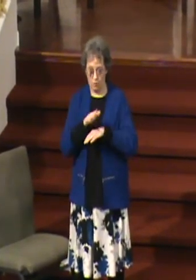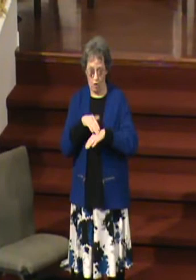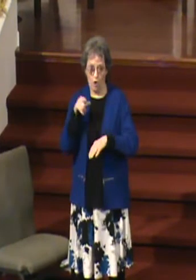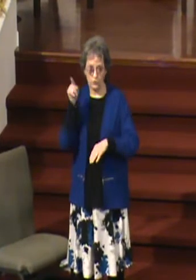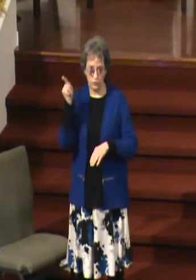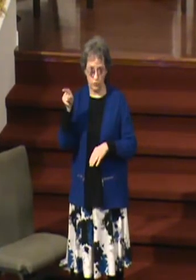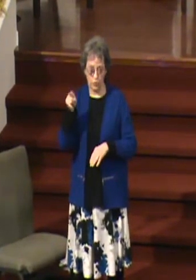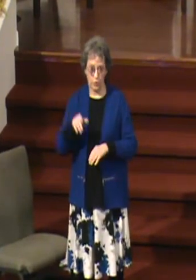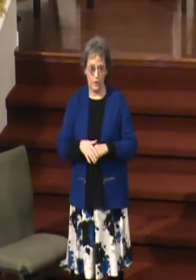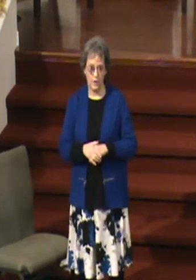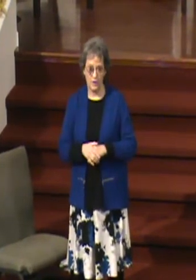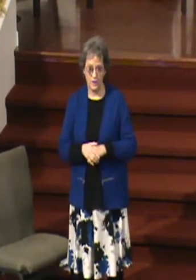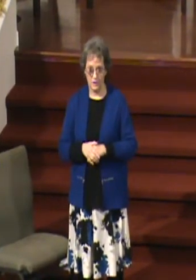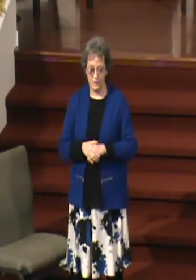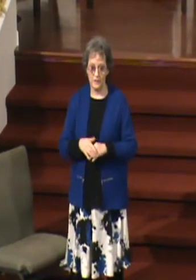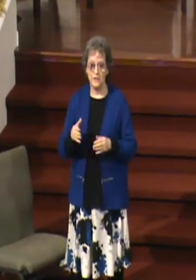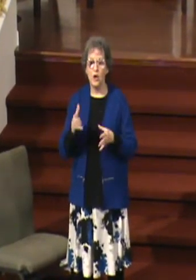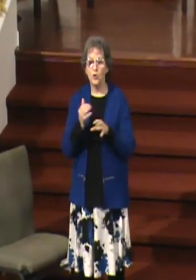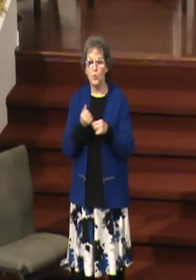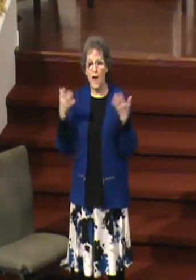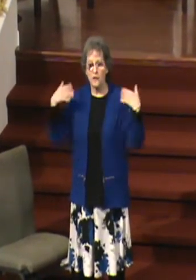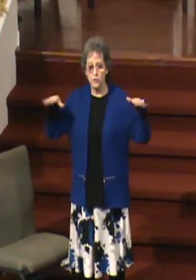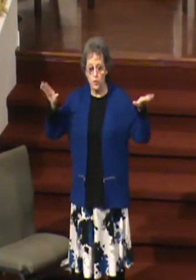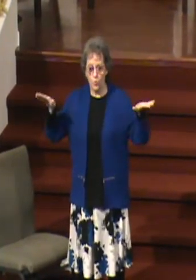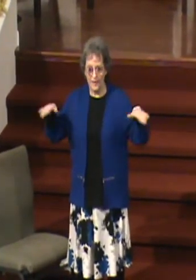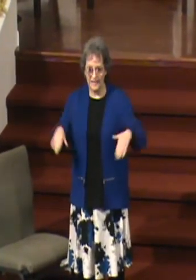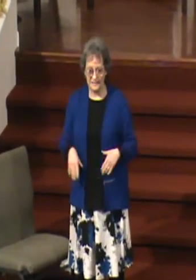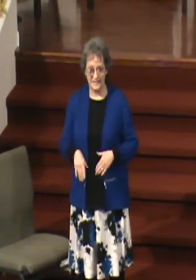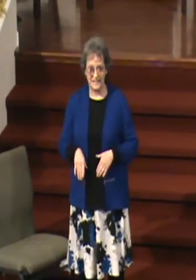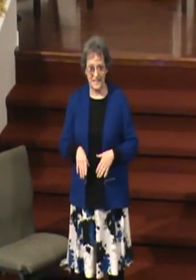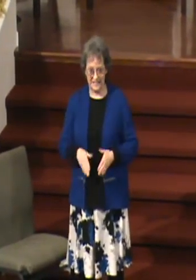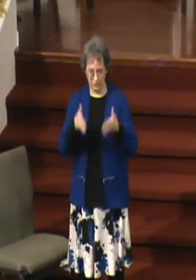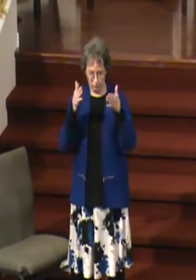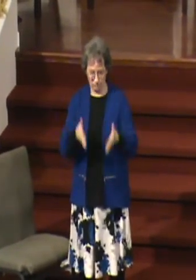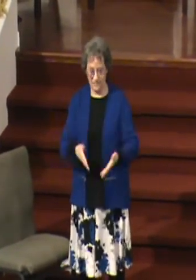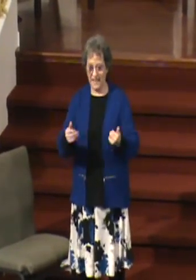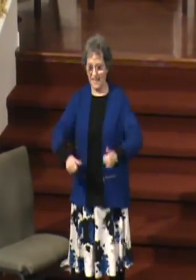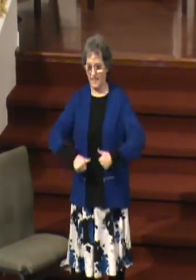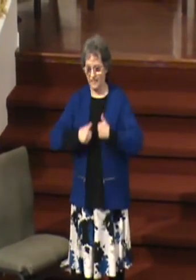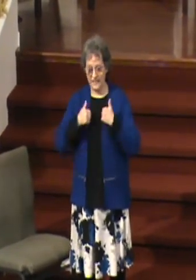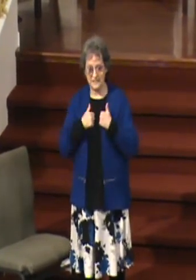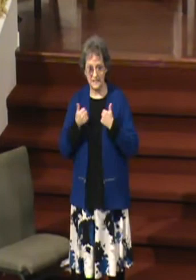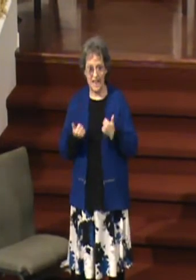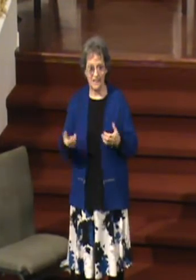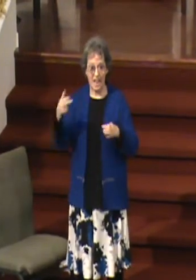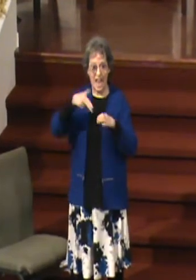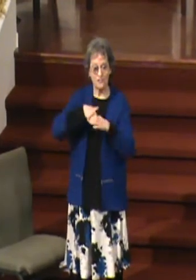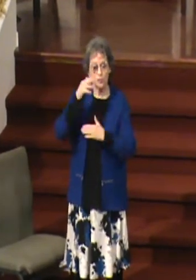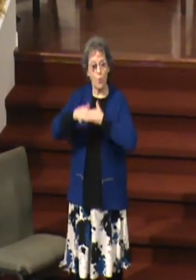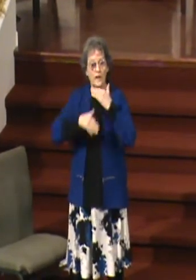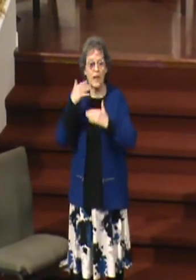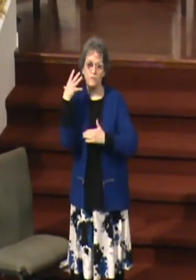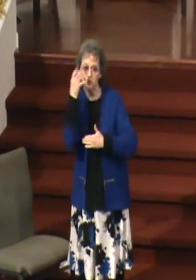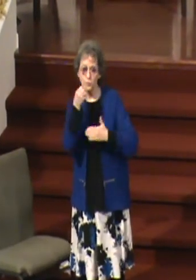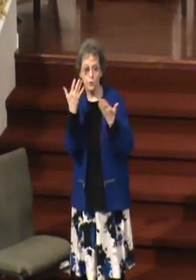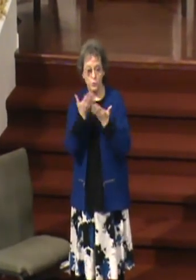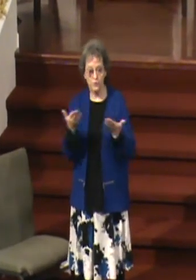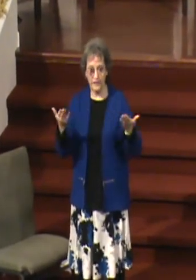It's time to get your wings. So leave this life behind you. Enjoy all heaven's beautiful things. So wait for me in